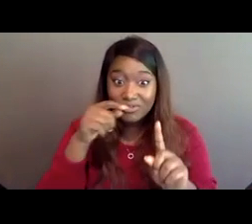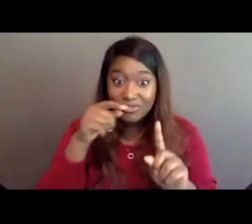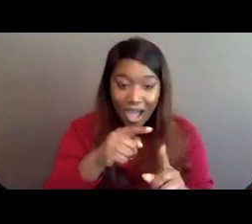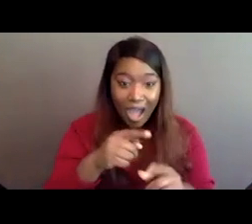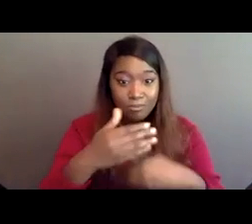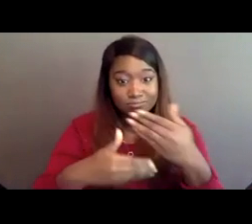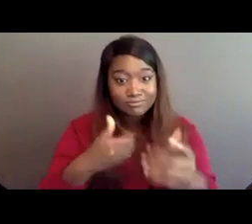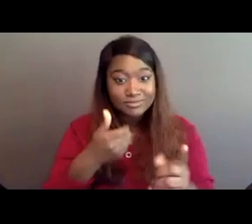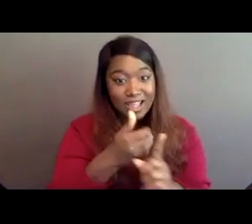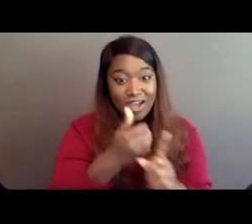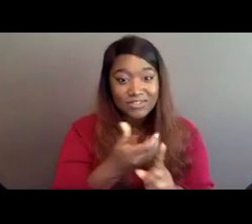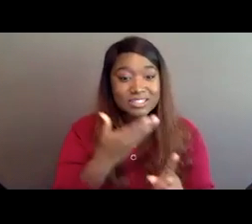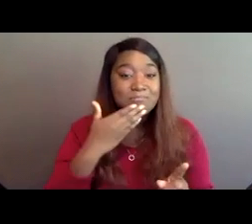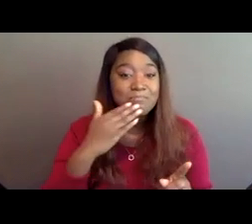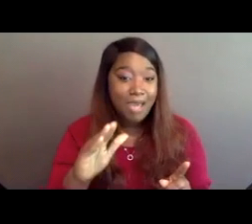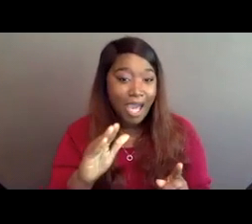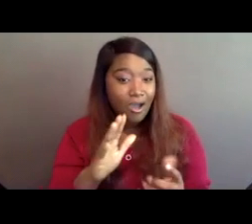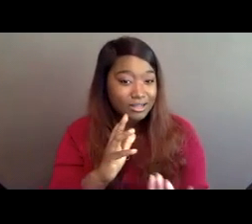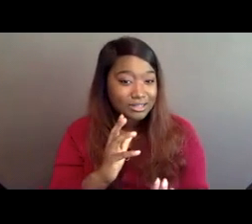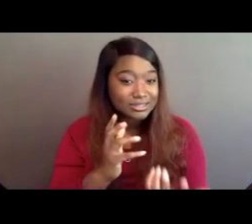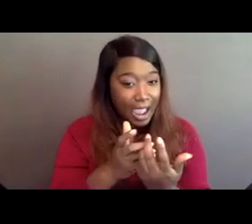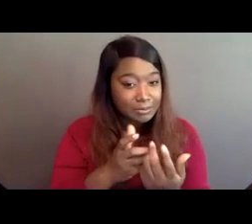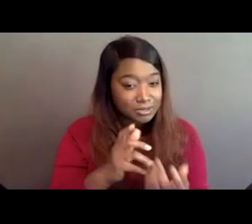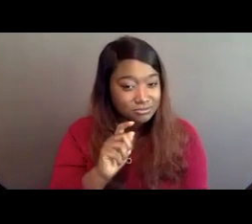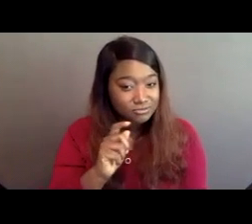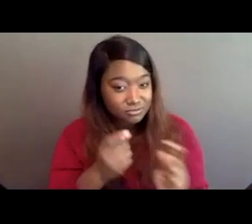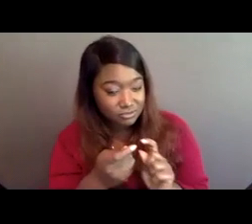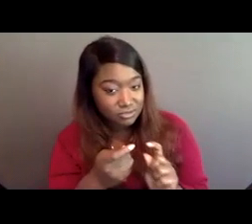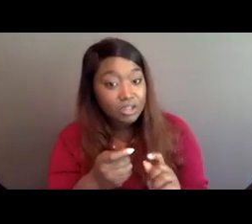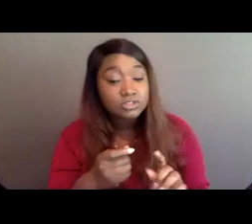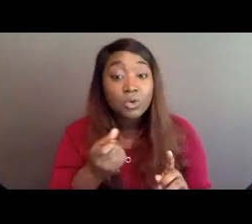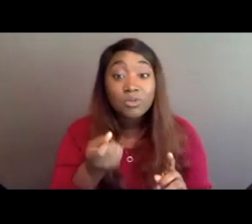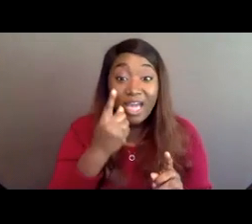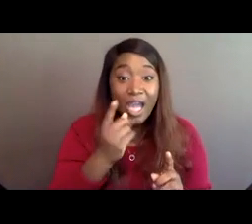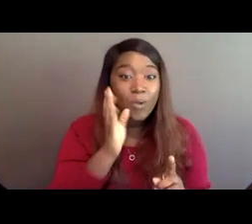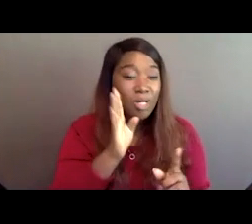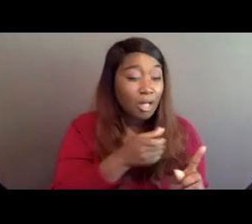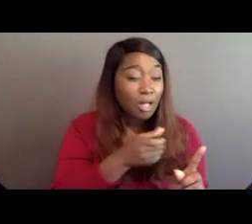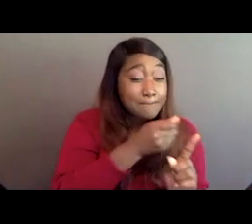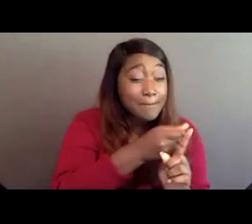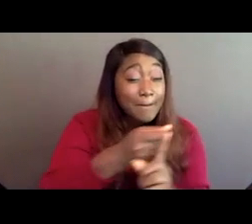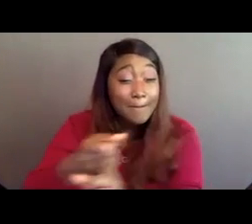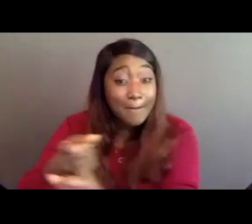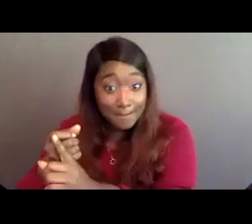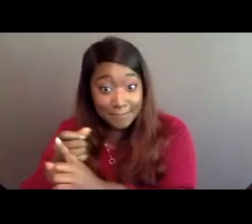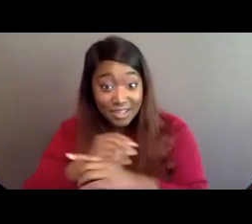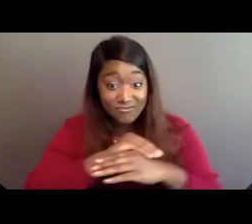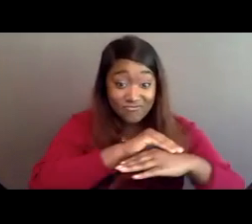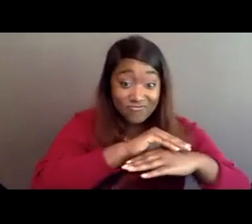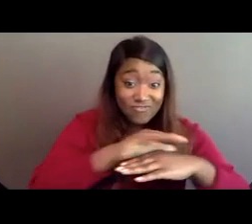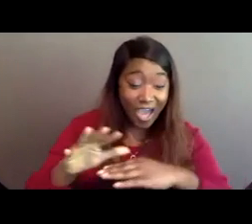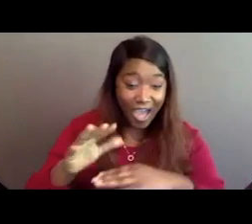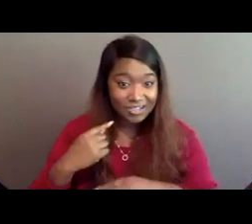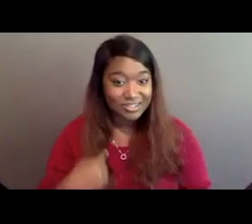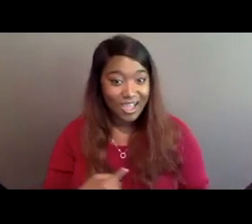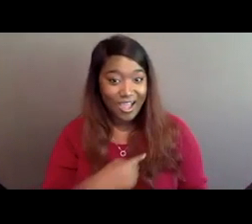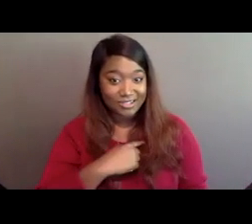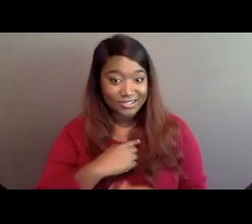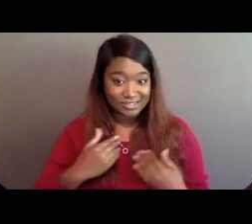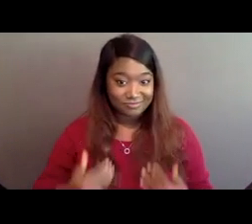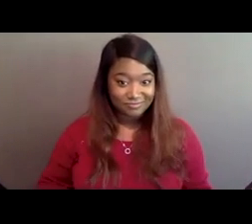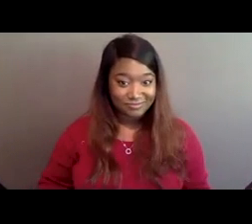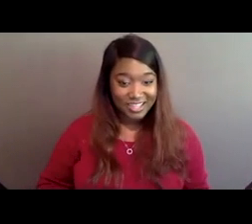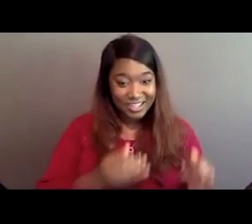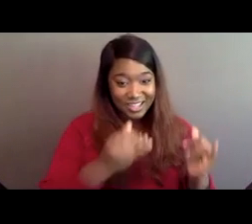that maladaptive actually sort of sets up a whole domino effect that sort of affects us and